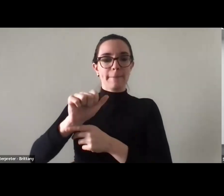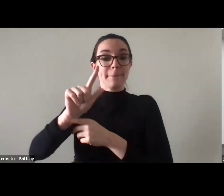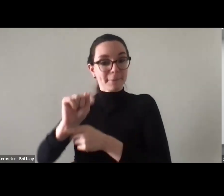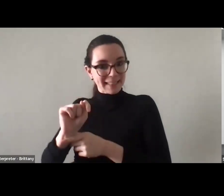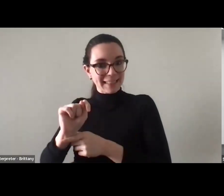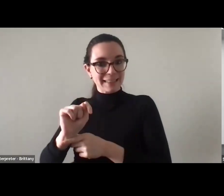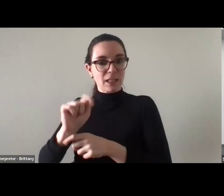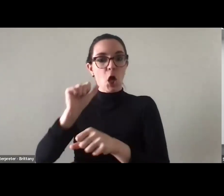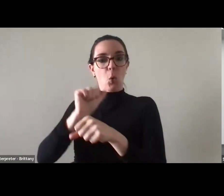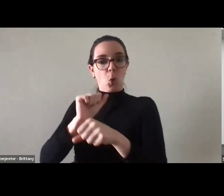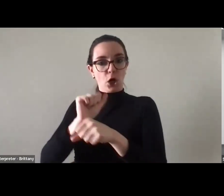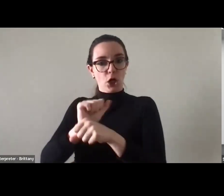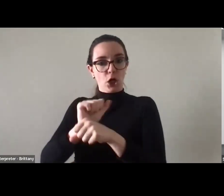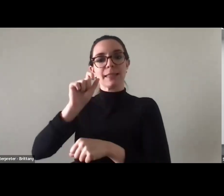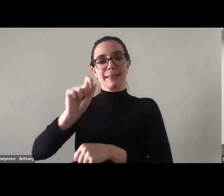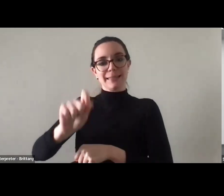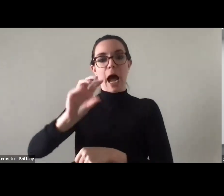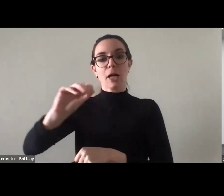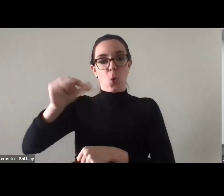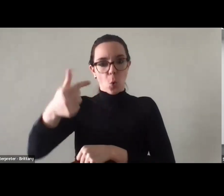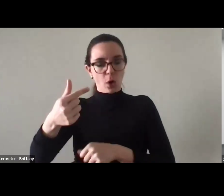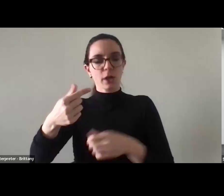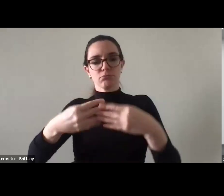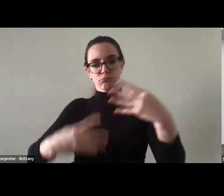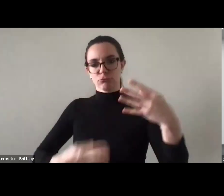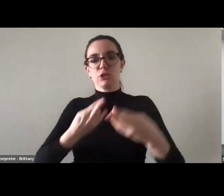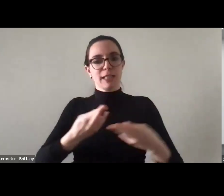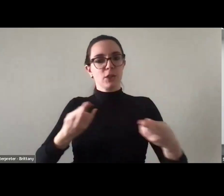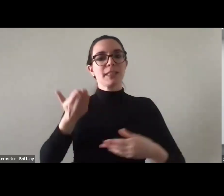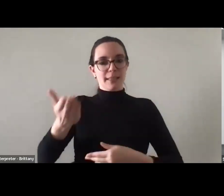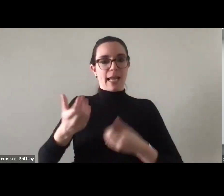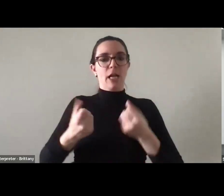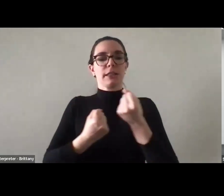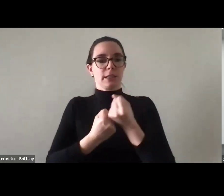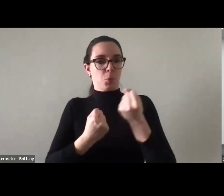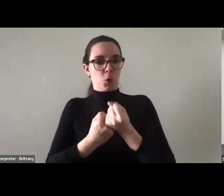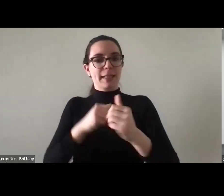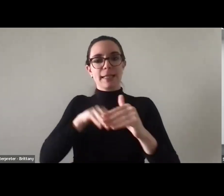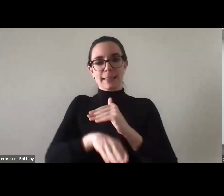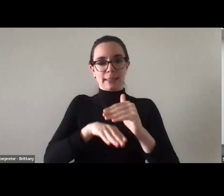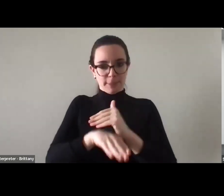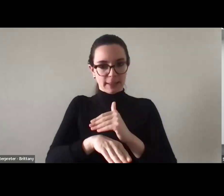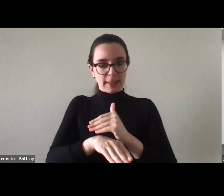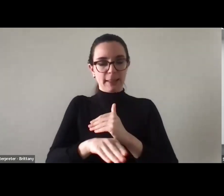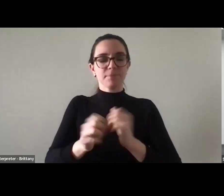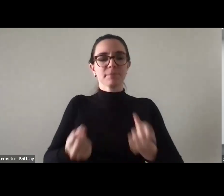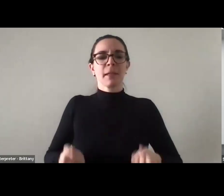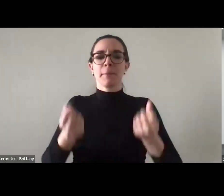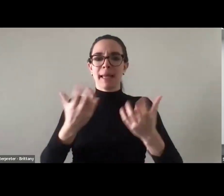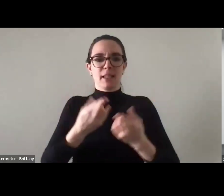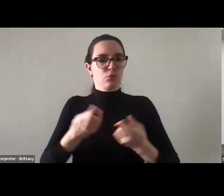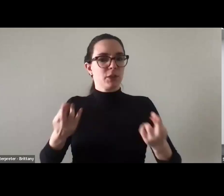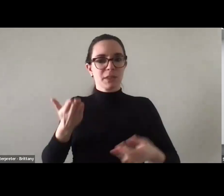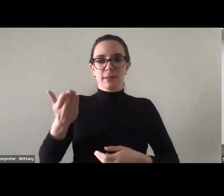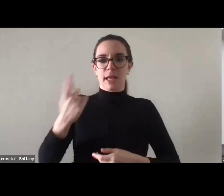peatworks.org. And you can find a wealth of resources there as well on supporting accessibility. And there are many resources there